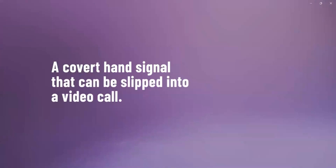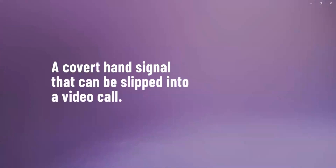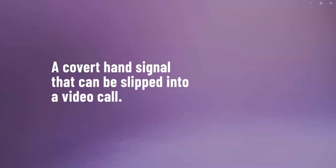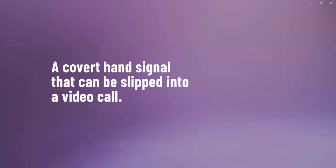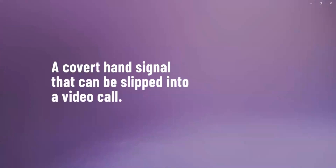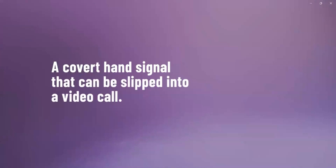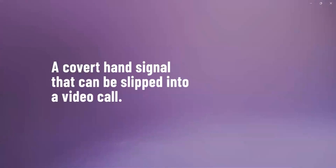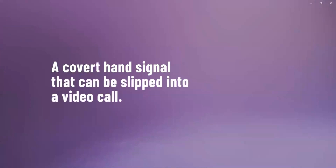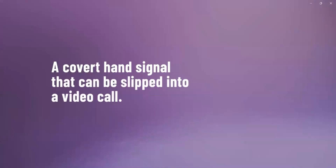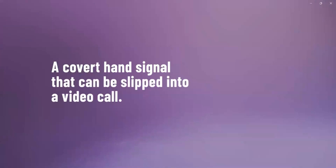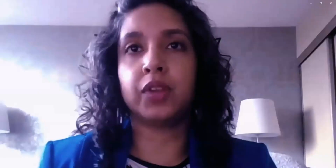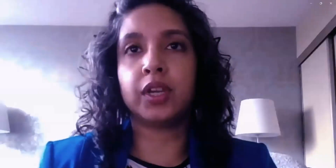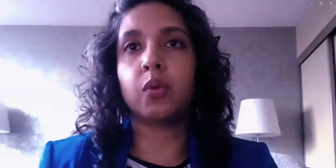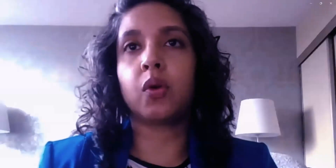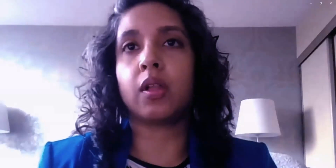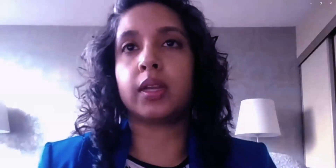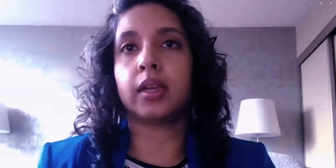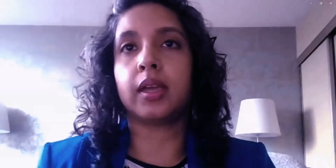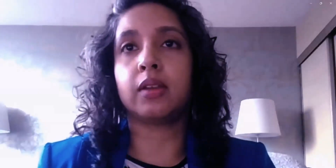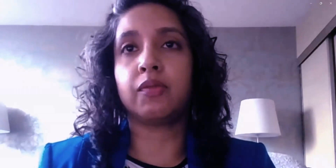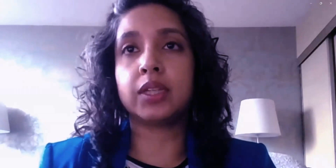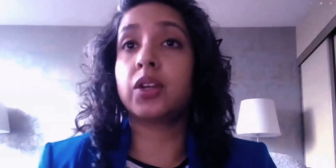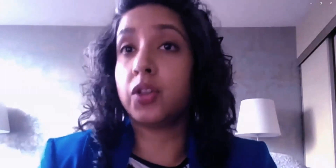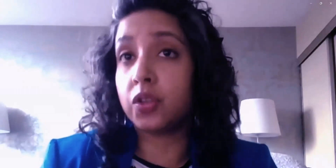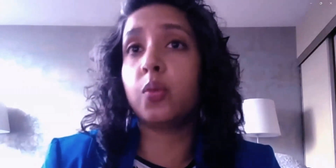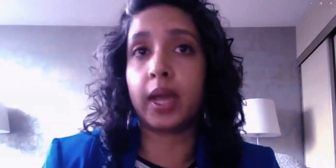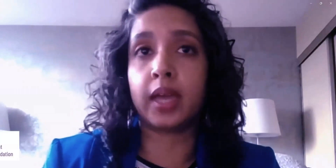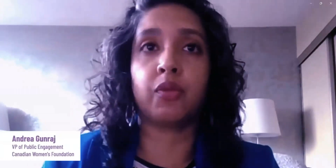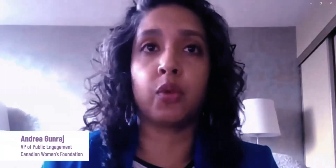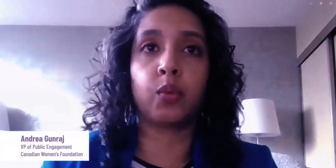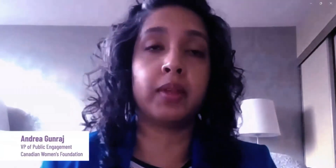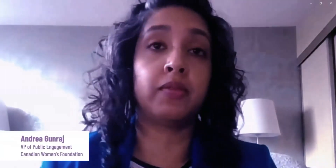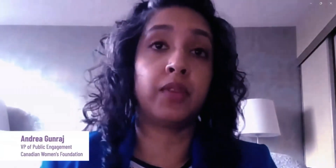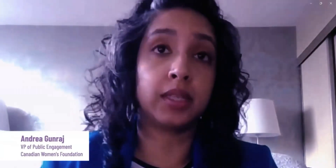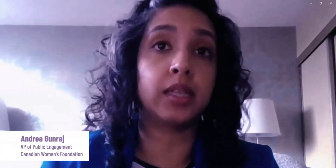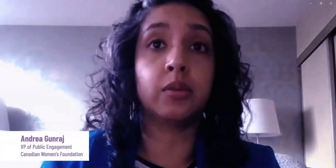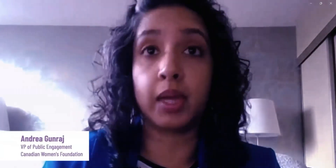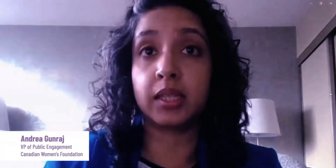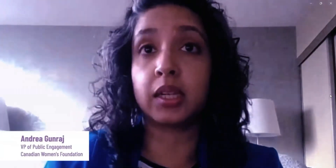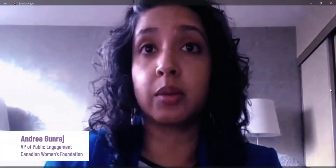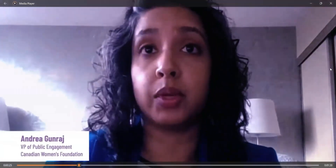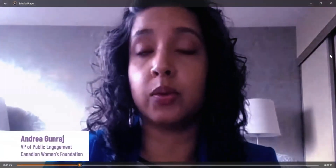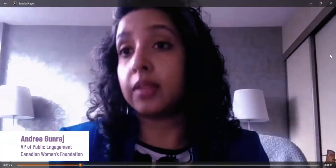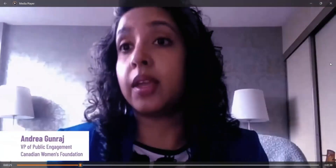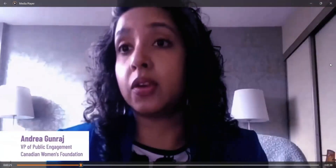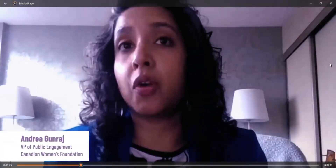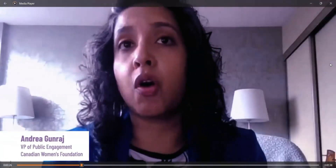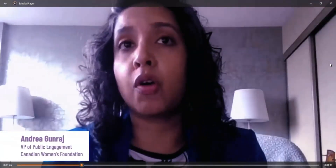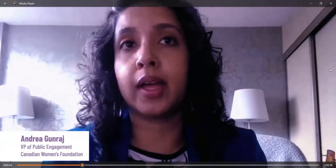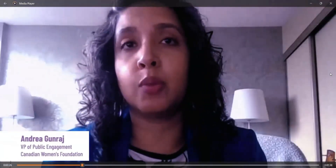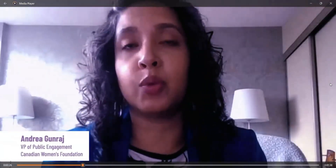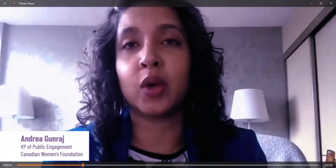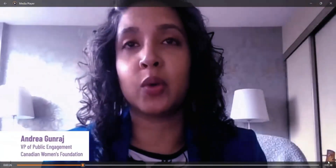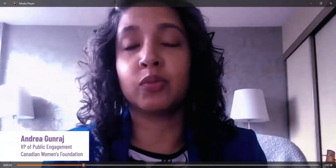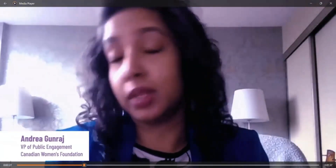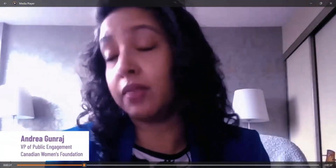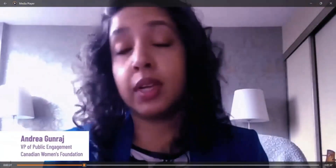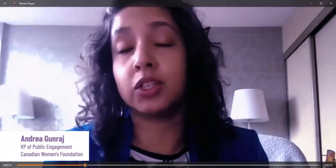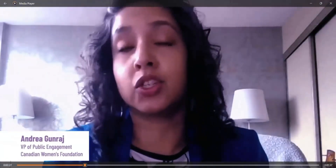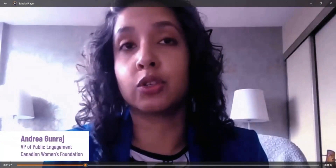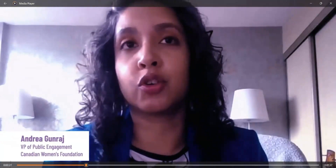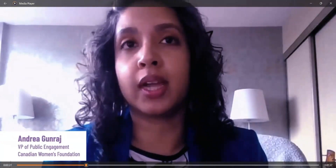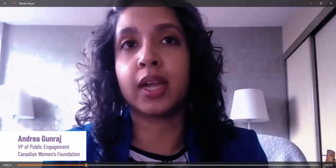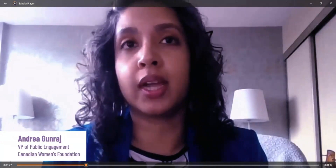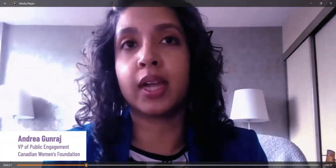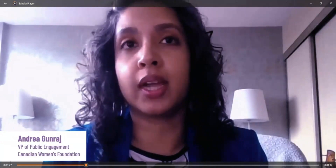call. We used this global shift in video calling and invented a new way for women facing domestic abuse that they could call for help without